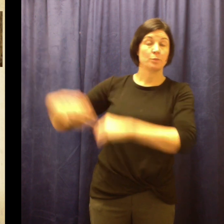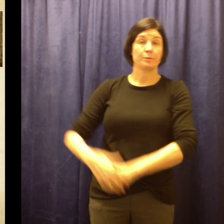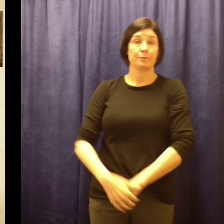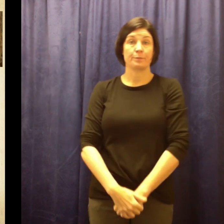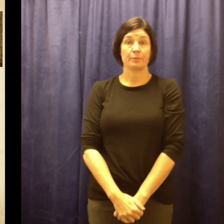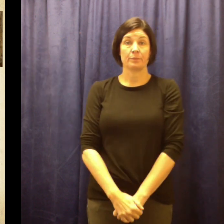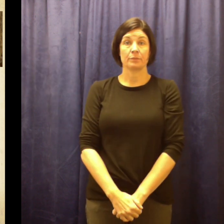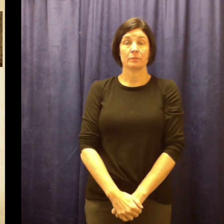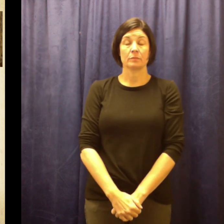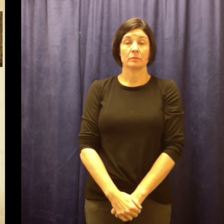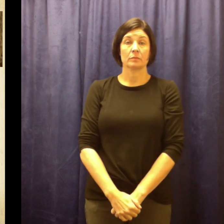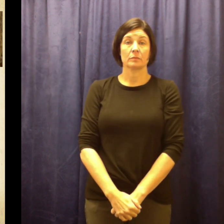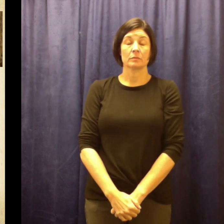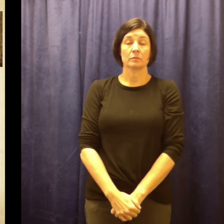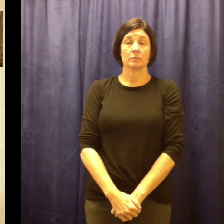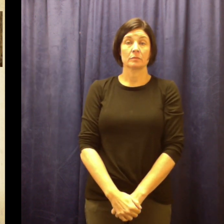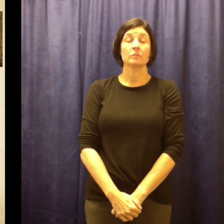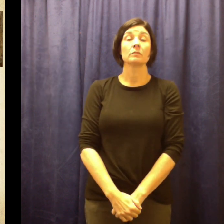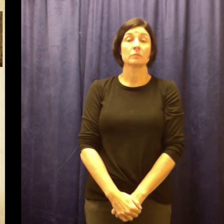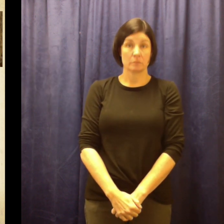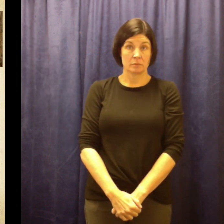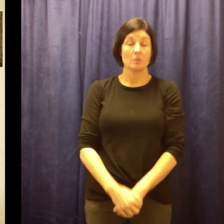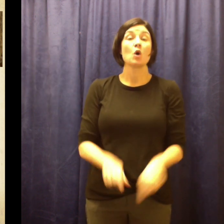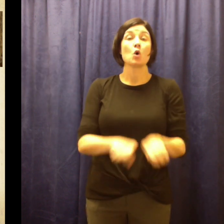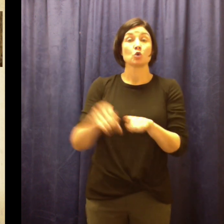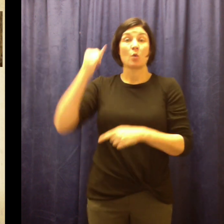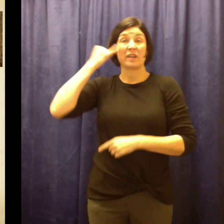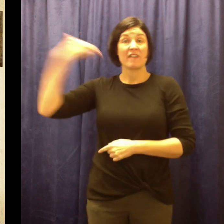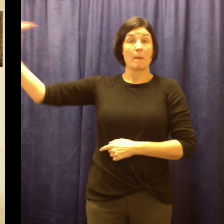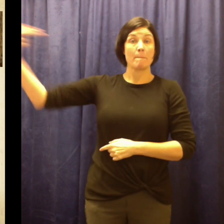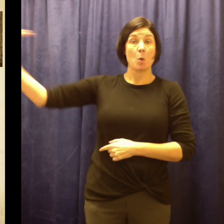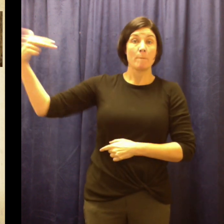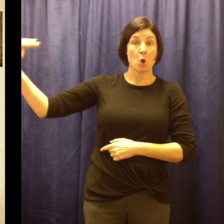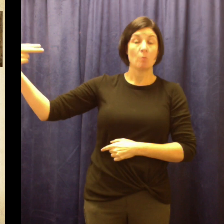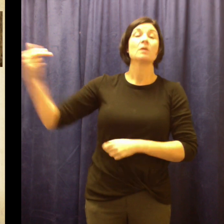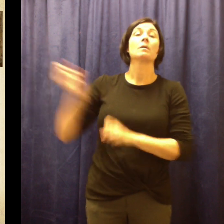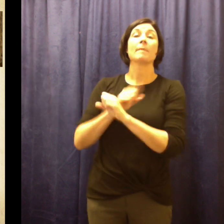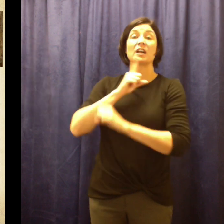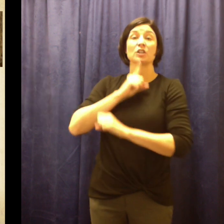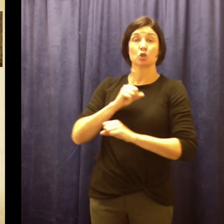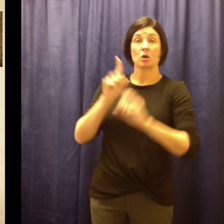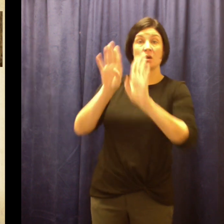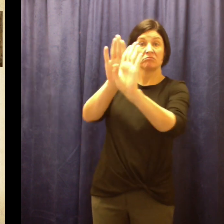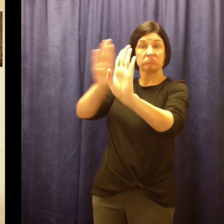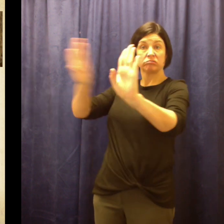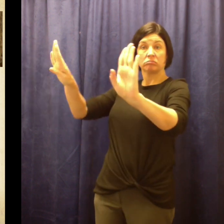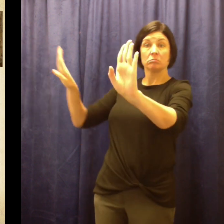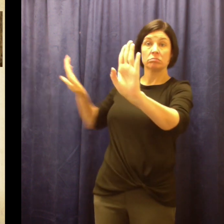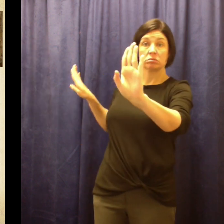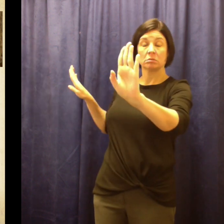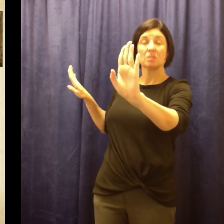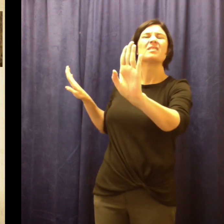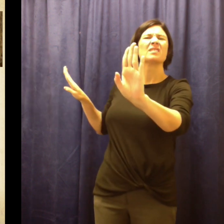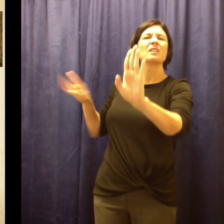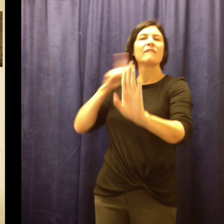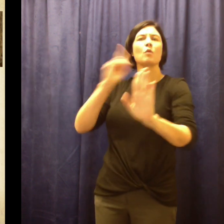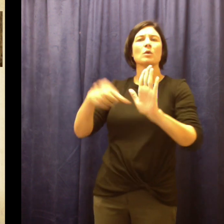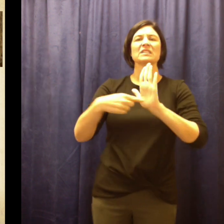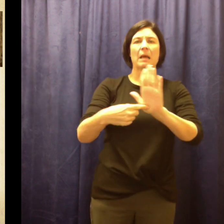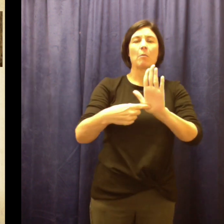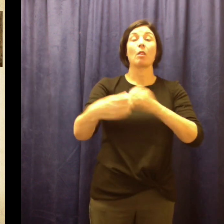Provide protection if shots are fired in your direction, i.e., an office with a closed and locked